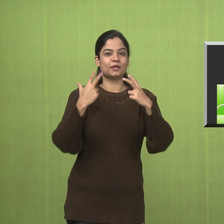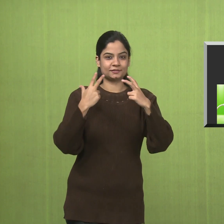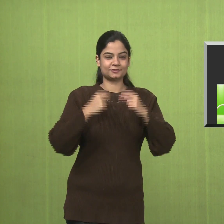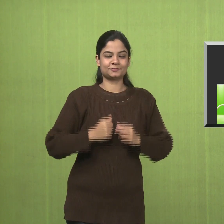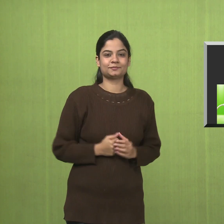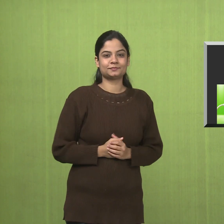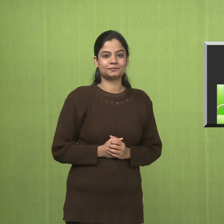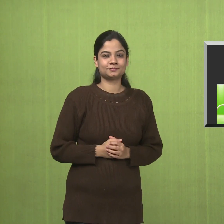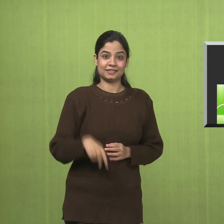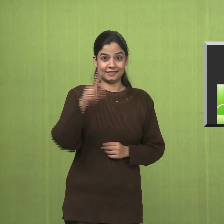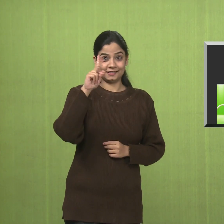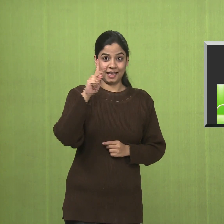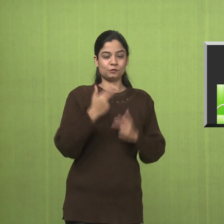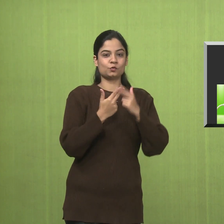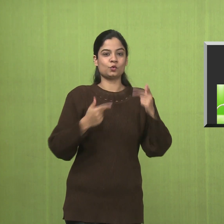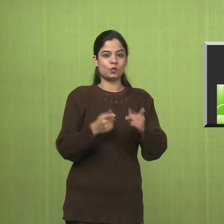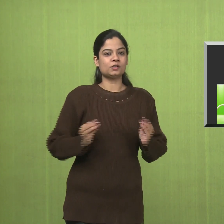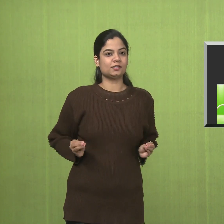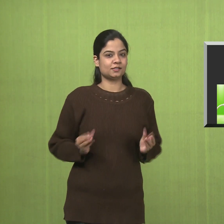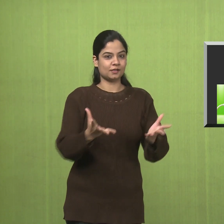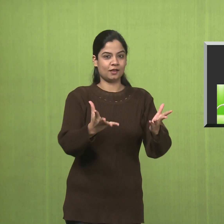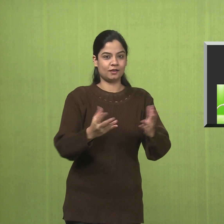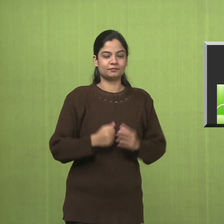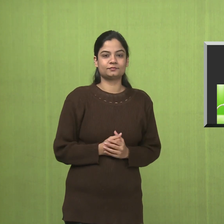series. Let's begin part 2.